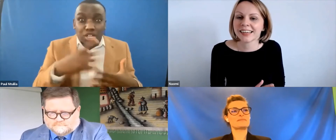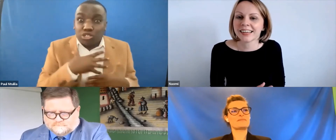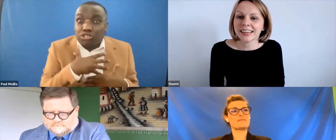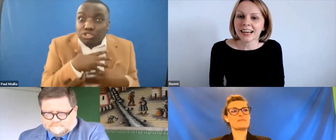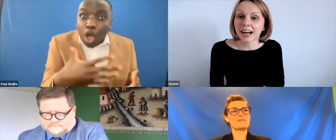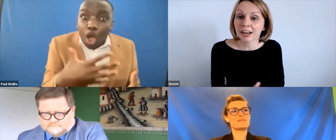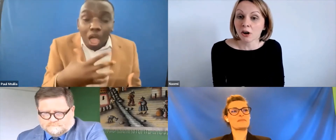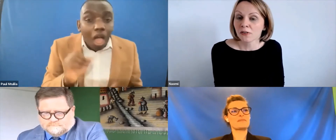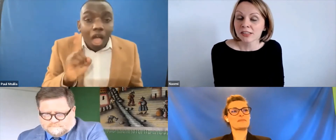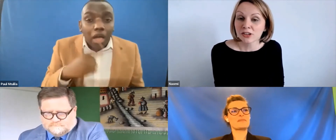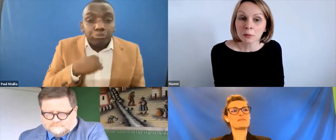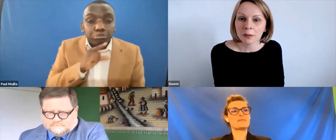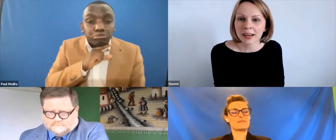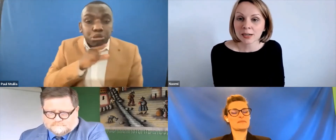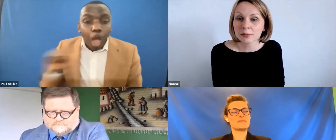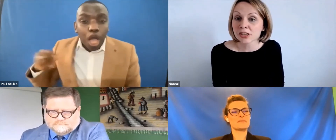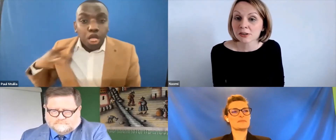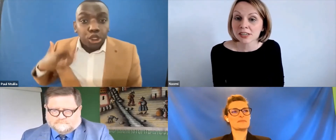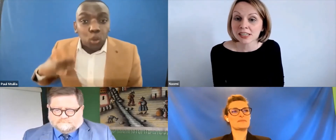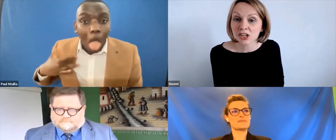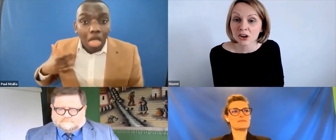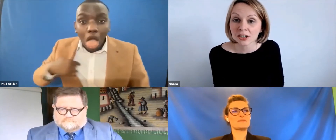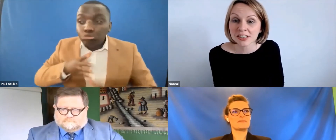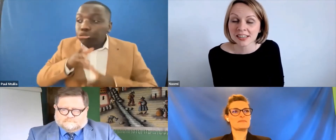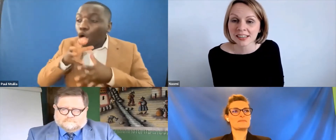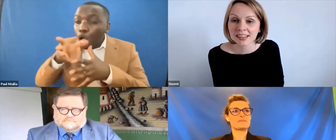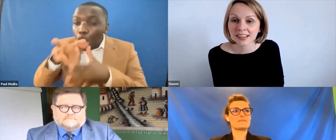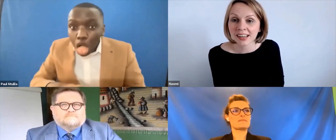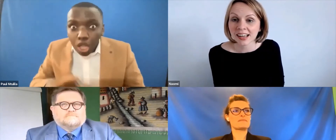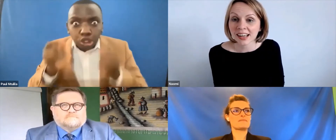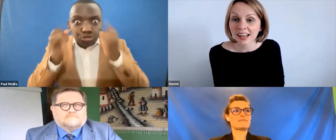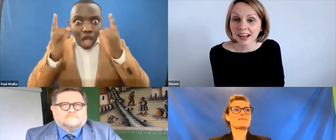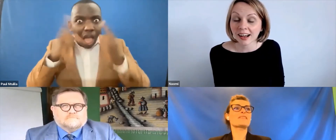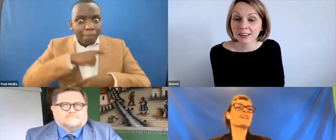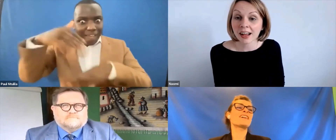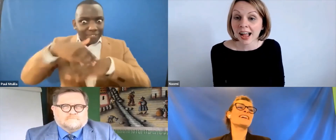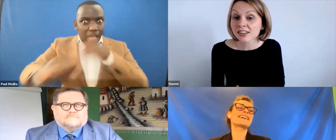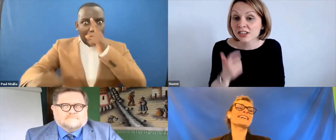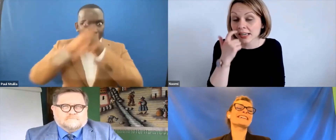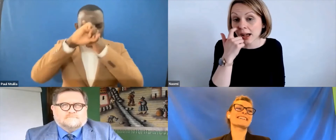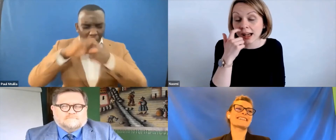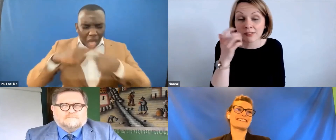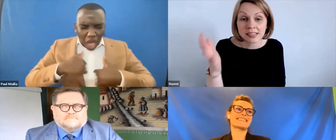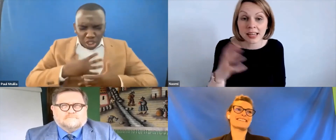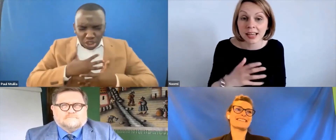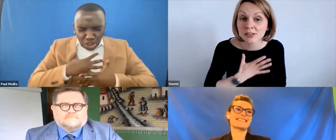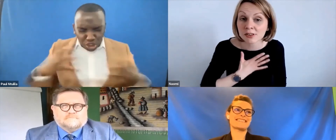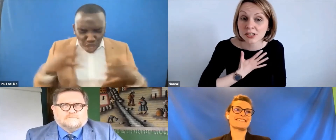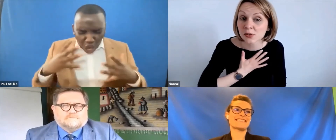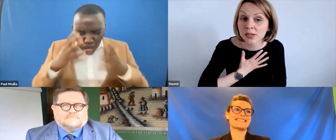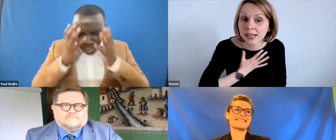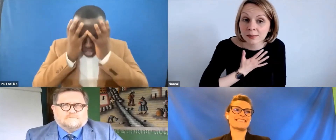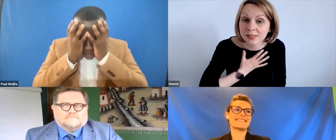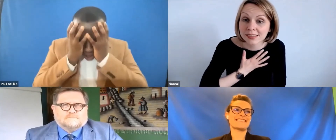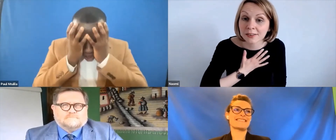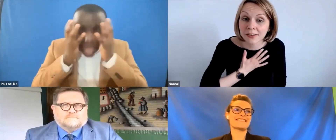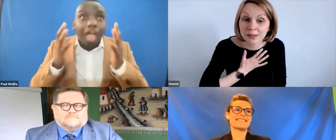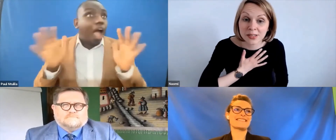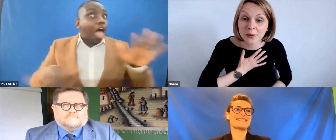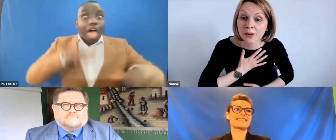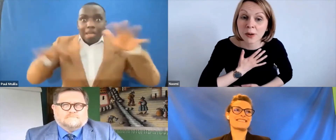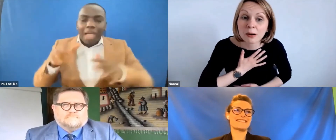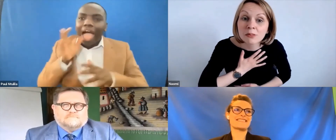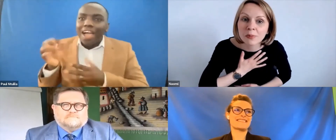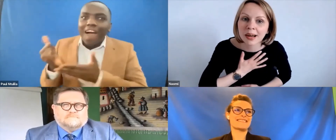then I got offered the job and I was totally shocked. I have to say, I had to run to the toilet. I felt